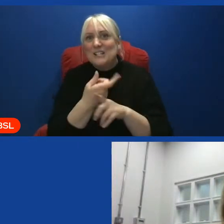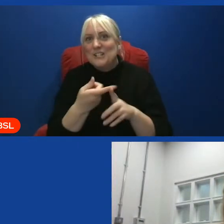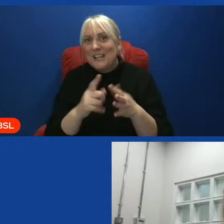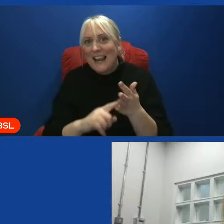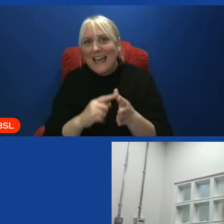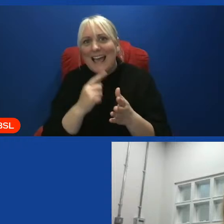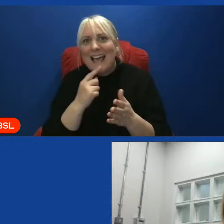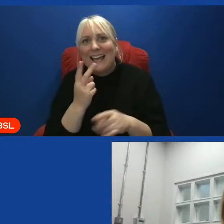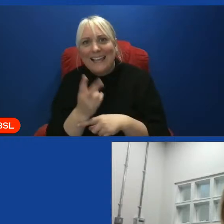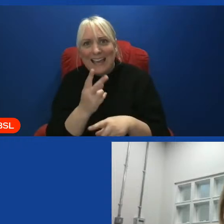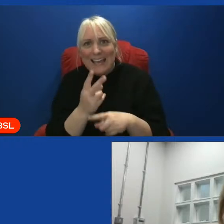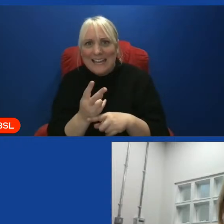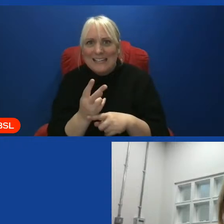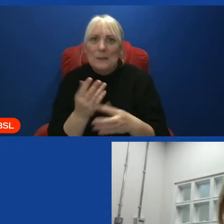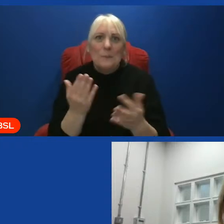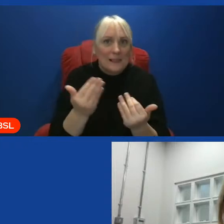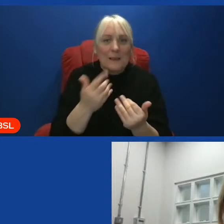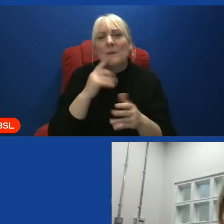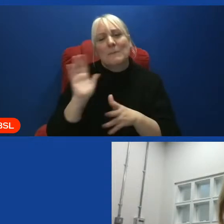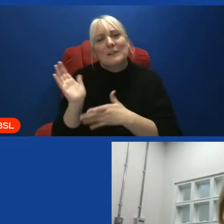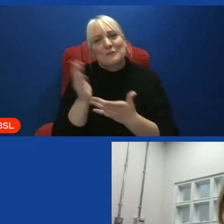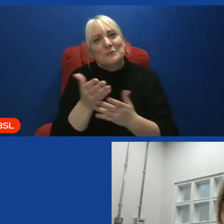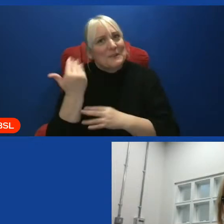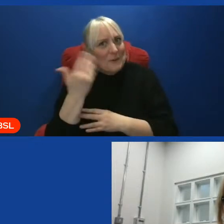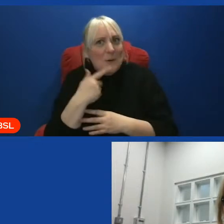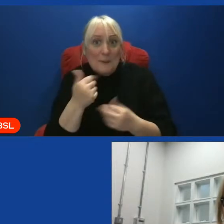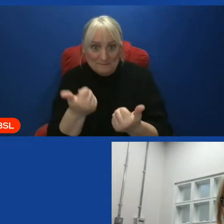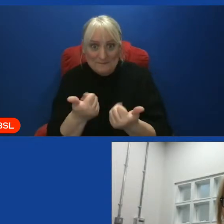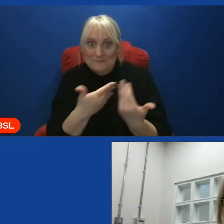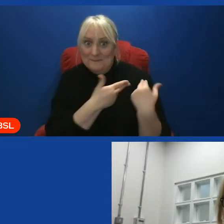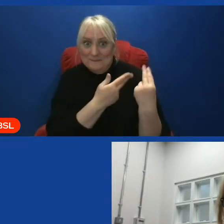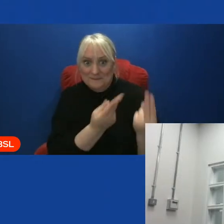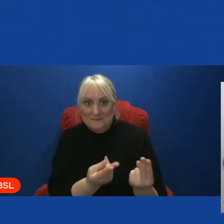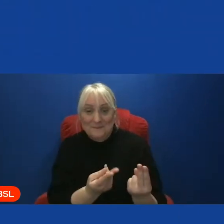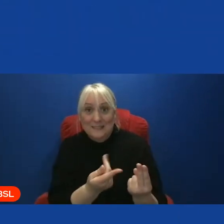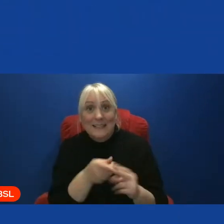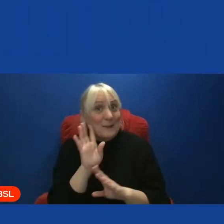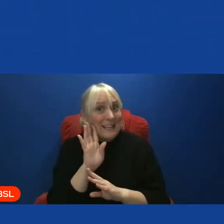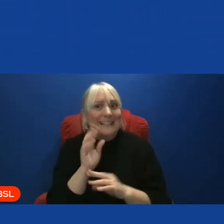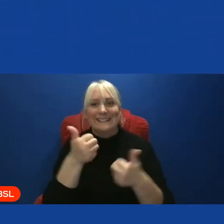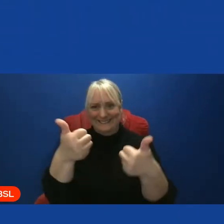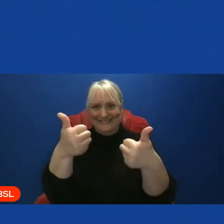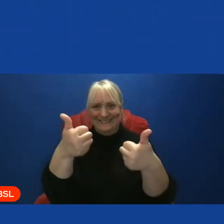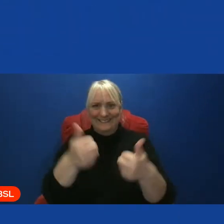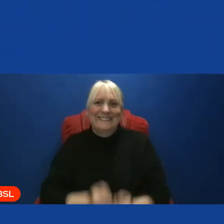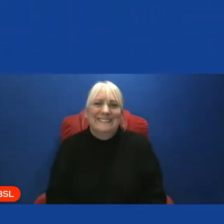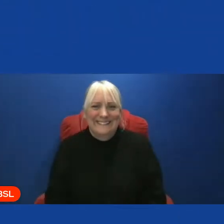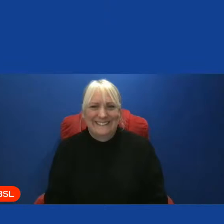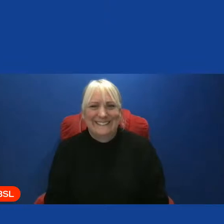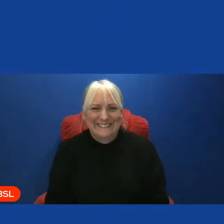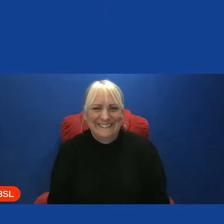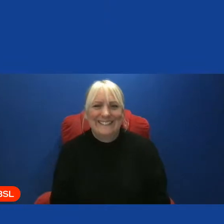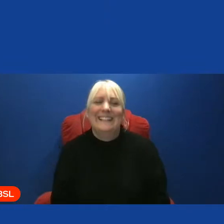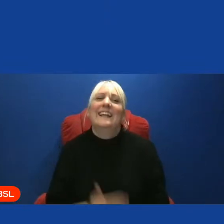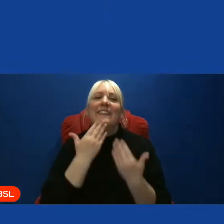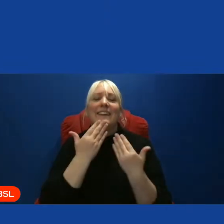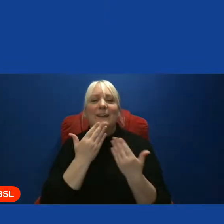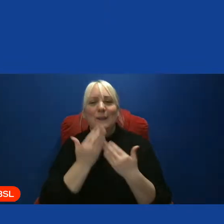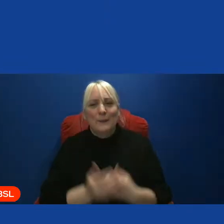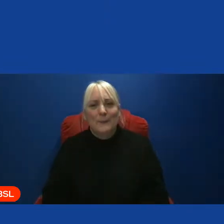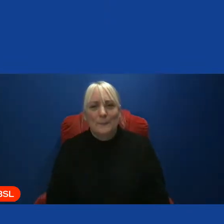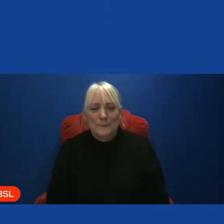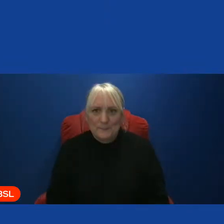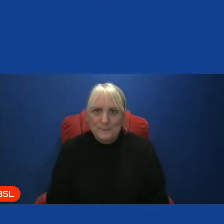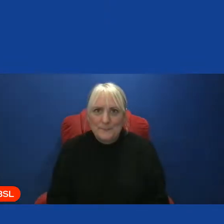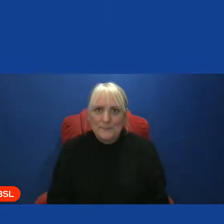welcome, Angela. I did the introductions before, but over to you. Okay, can you hear me? Yes, thank you. Apologies